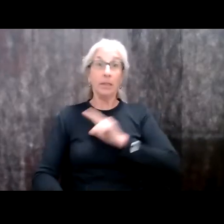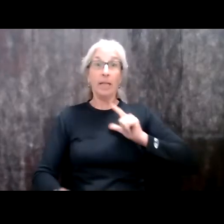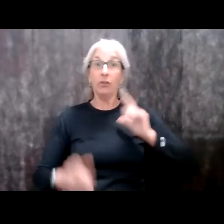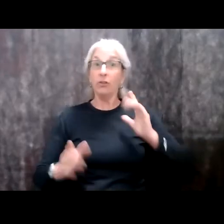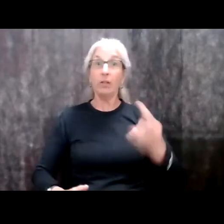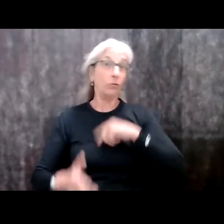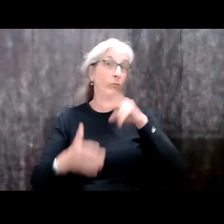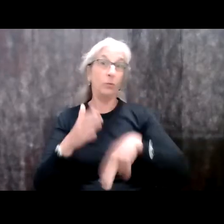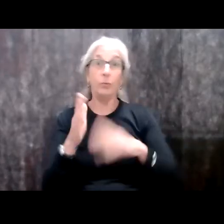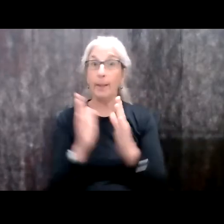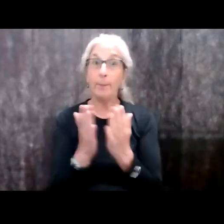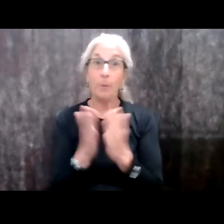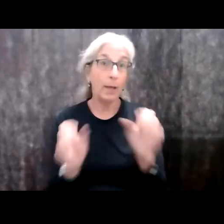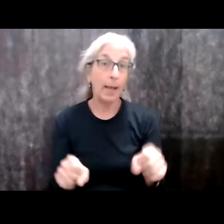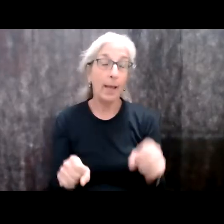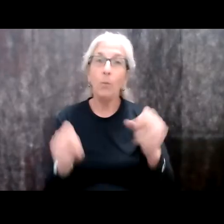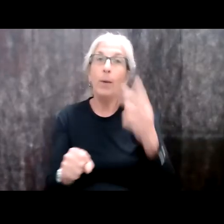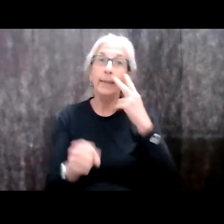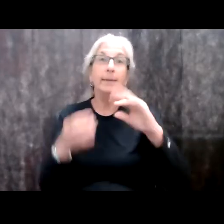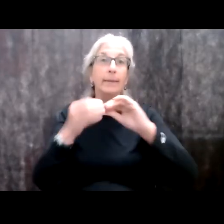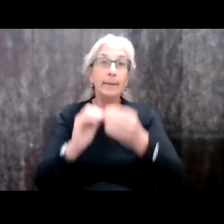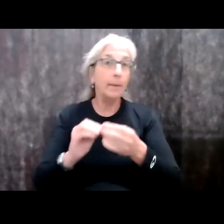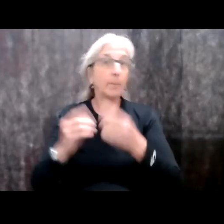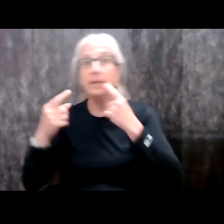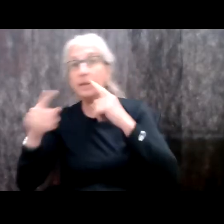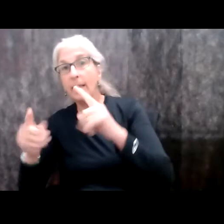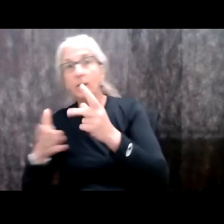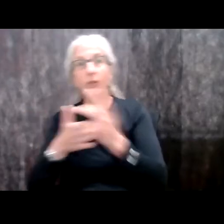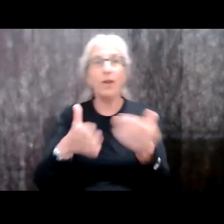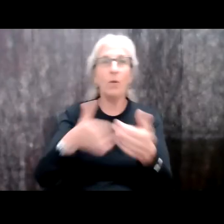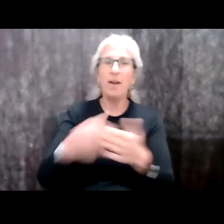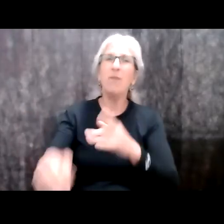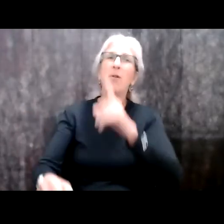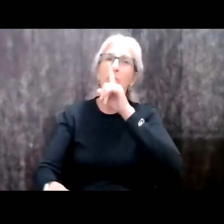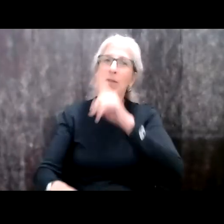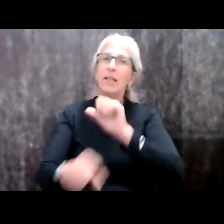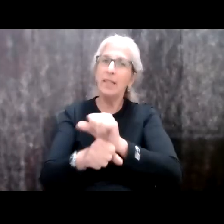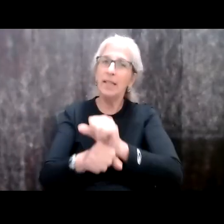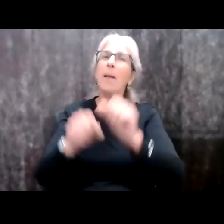book and we can all see the numbers, but ultimately it's individuals coming and sharing what that